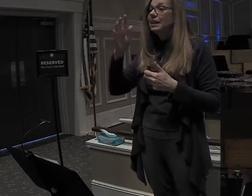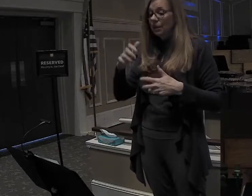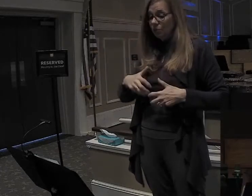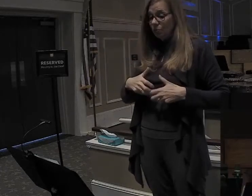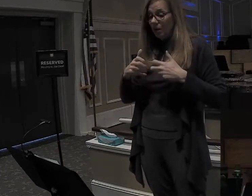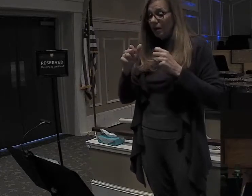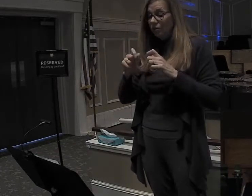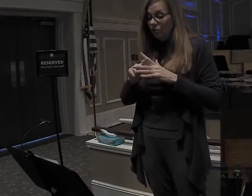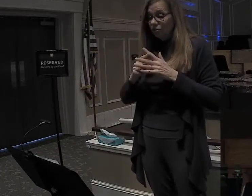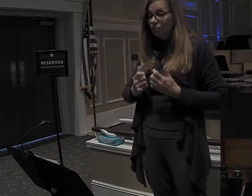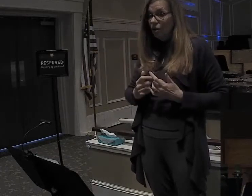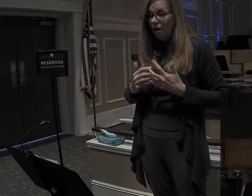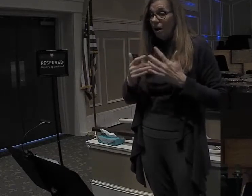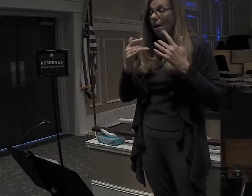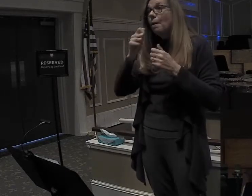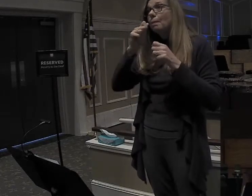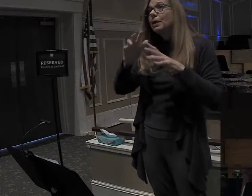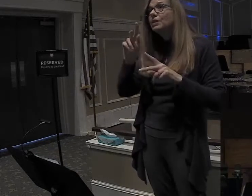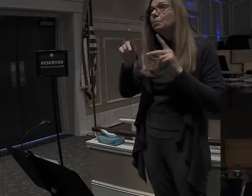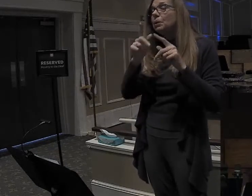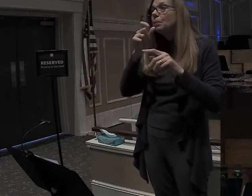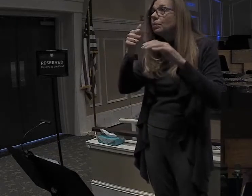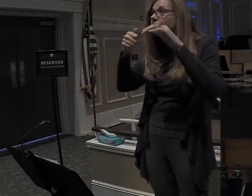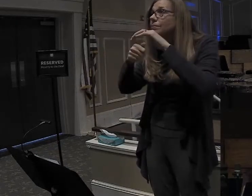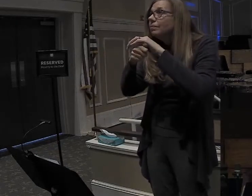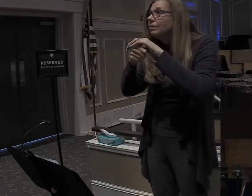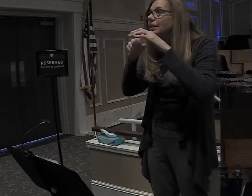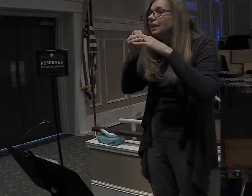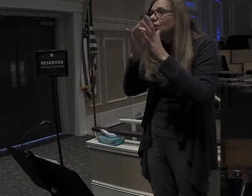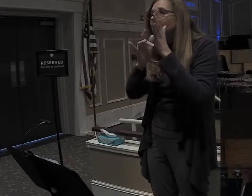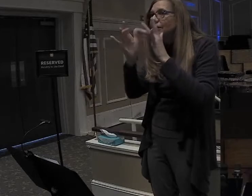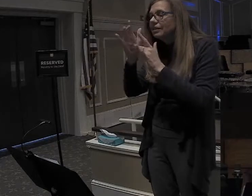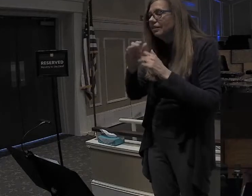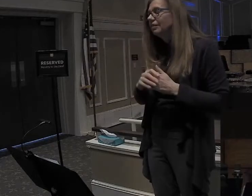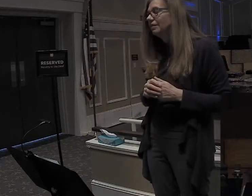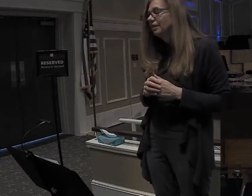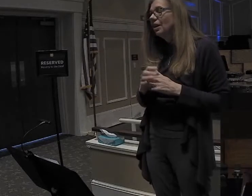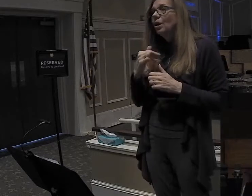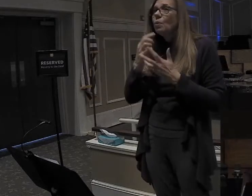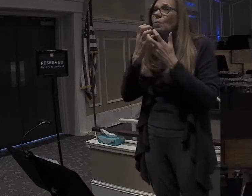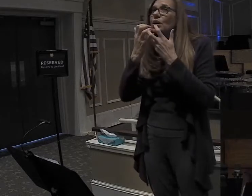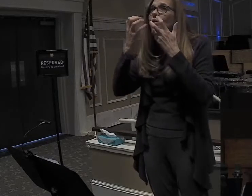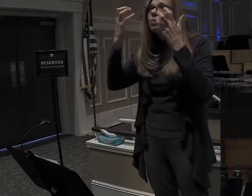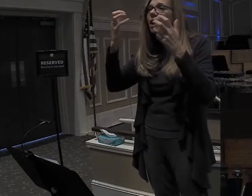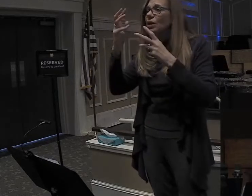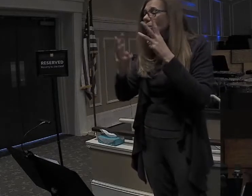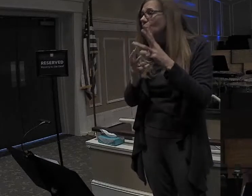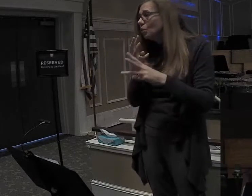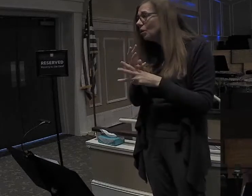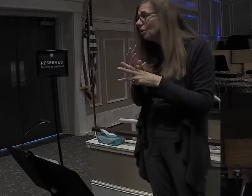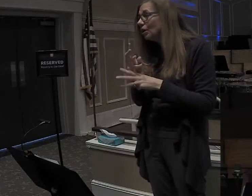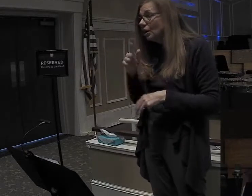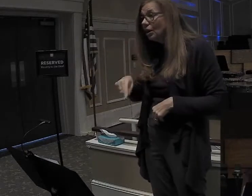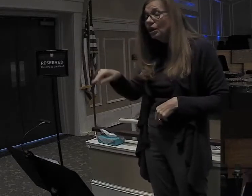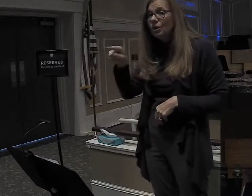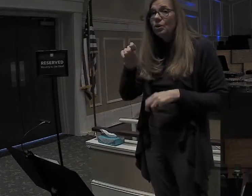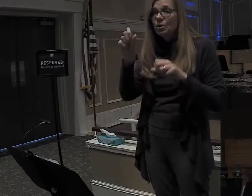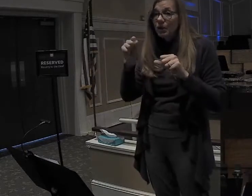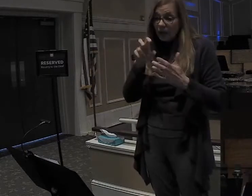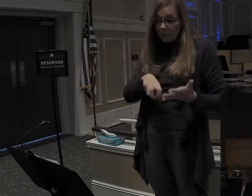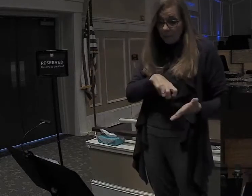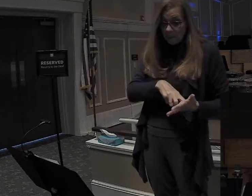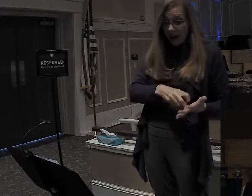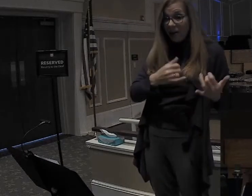How blessed are those who take refuge in him. That we cry out to a world that you can bow